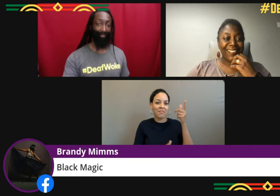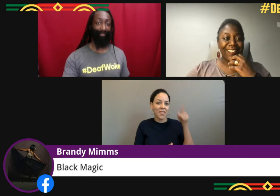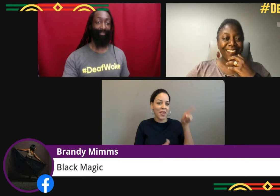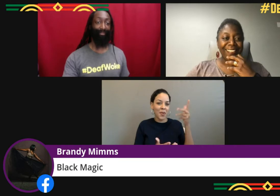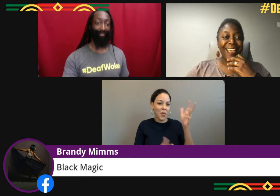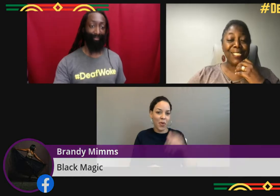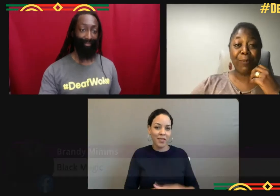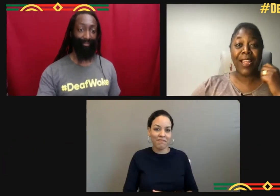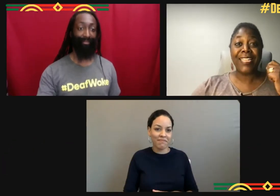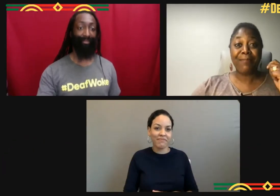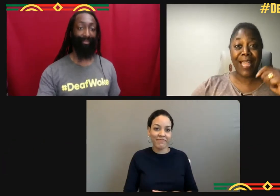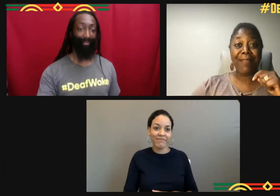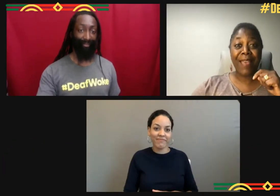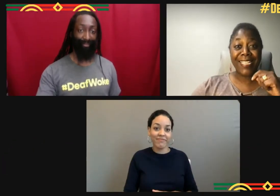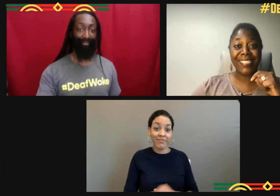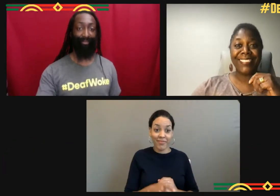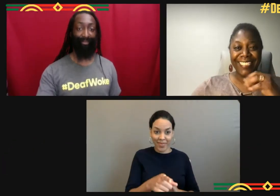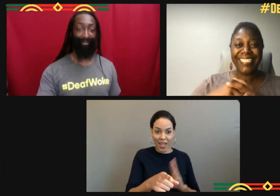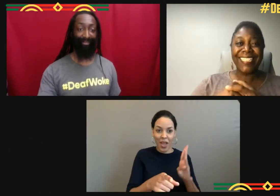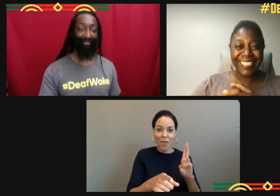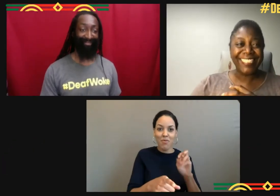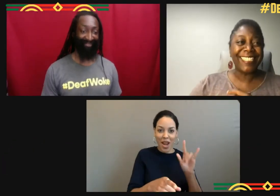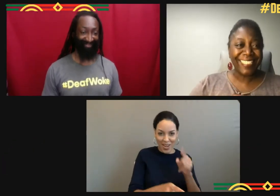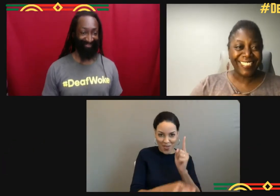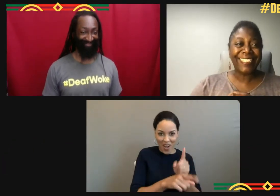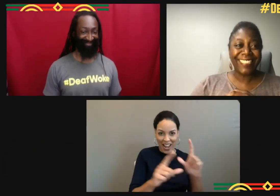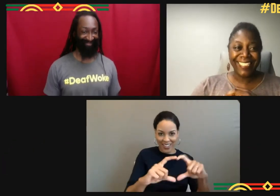yes. Yes, Brandy, Black magic.